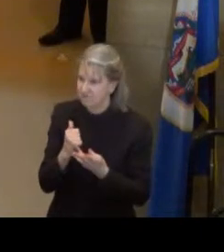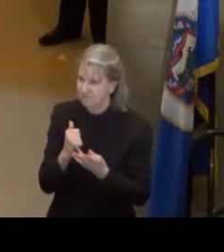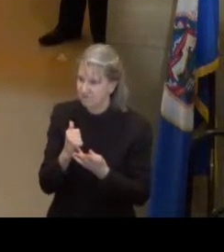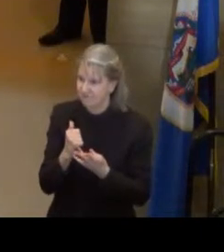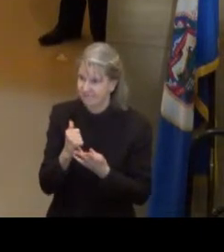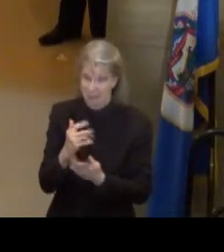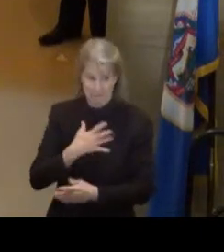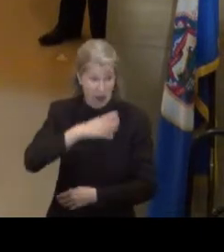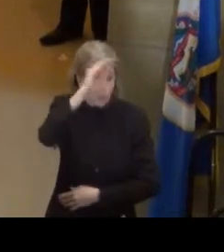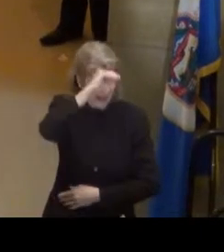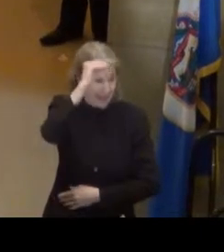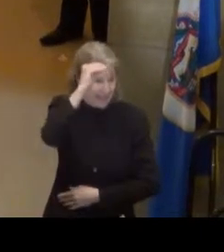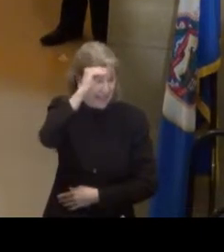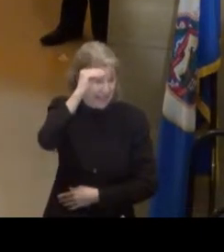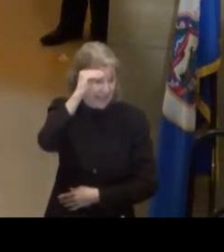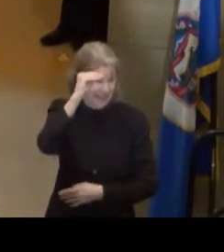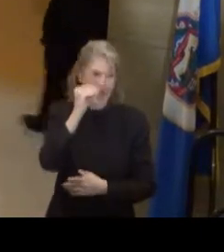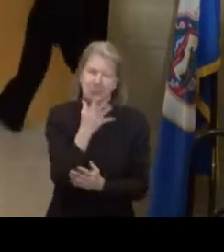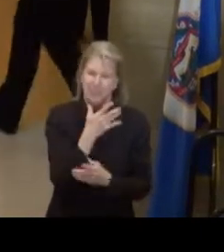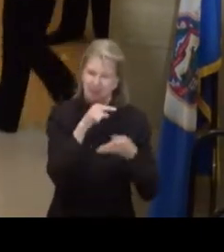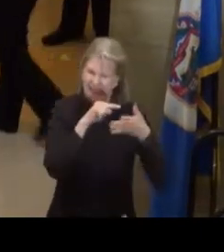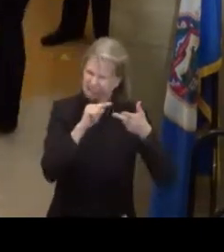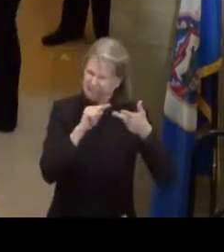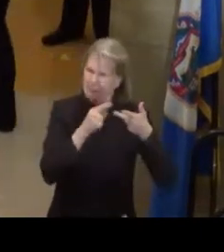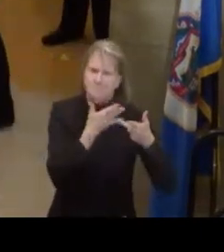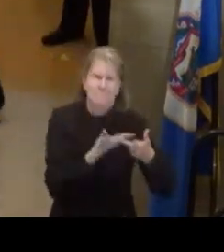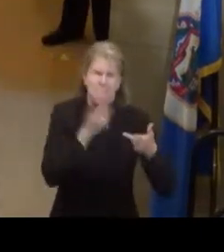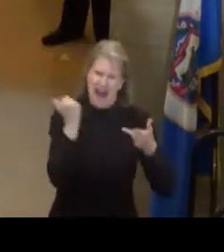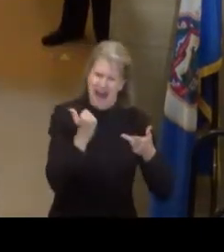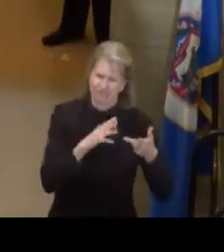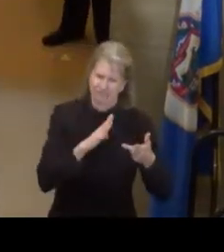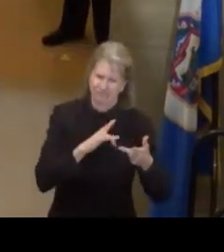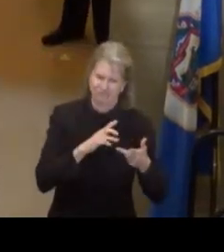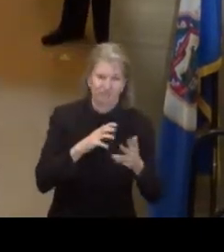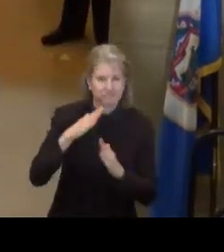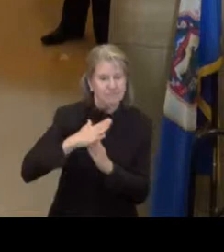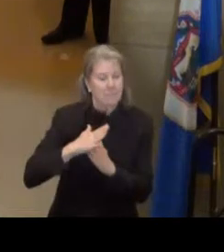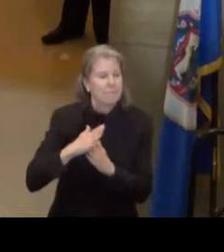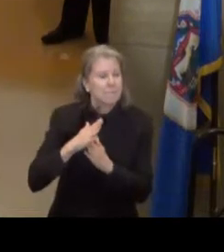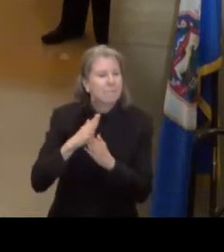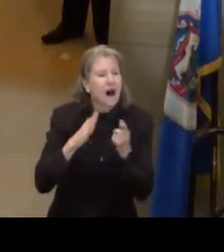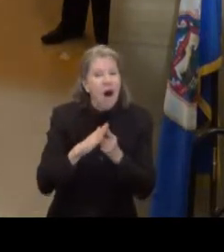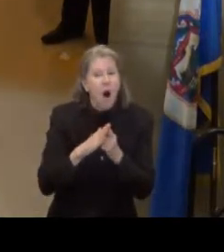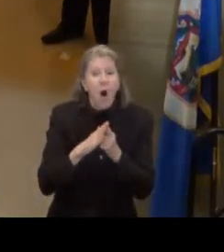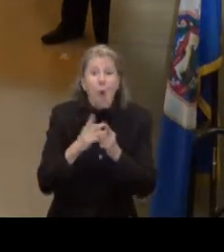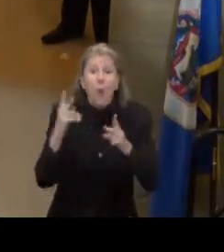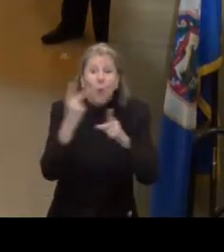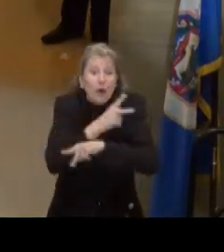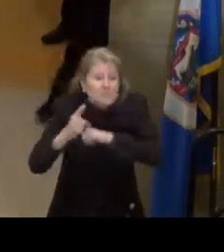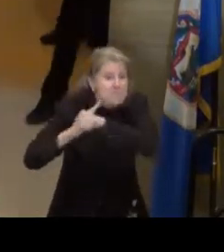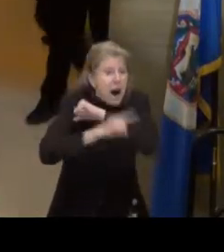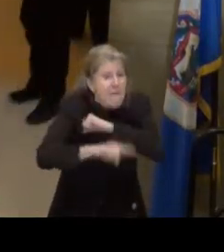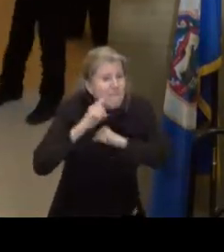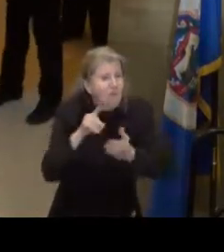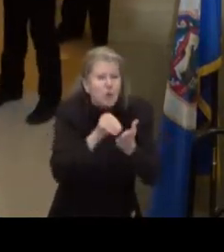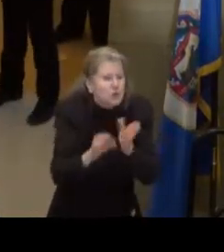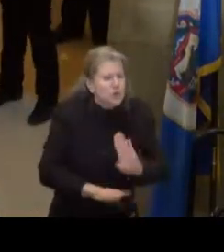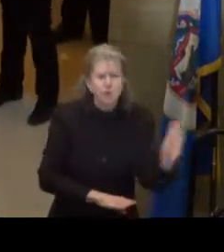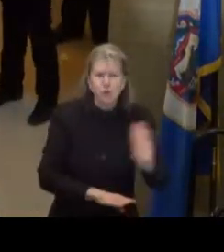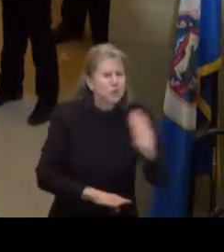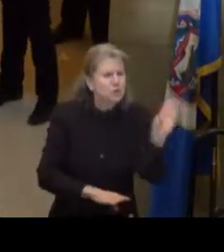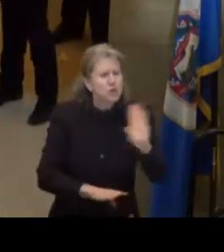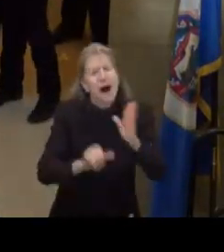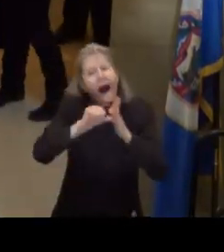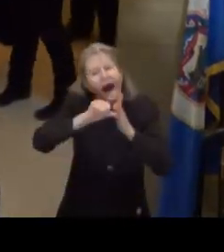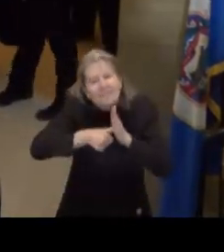Now, in my opinion, this is the best part of the bill. The bill isn't about harsher punishments for kids. It